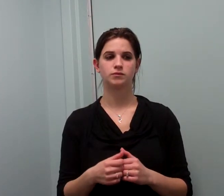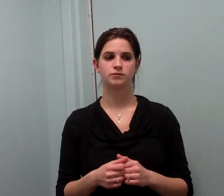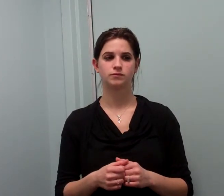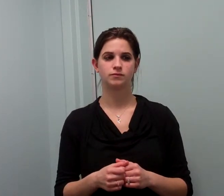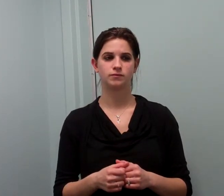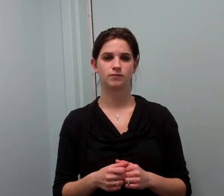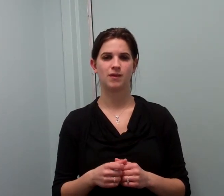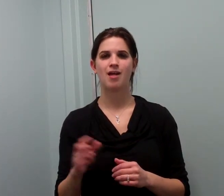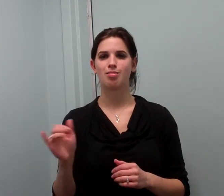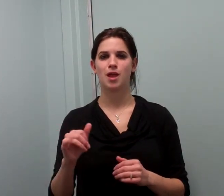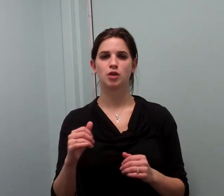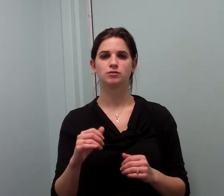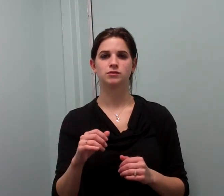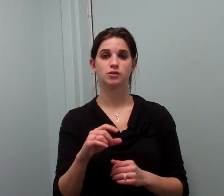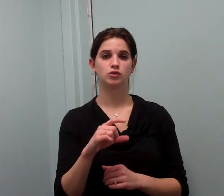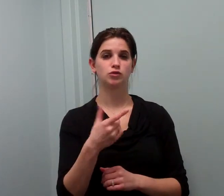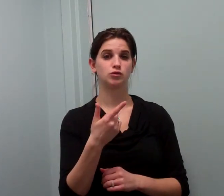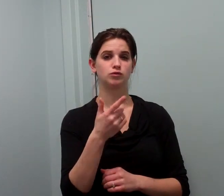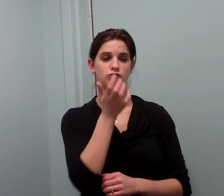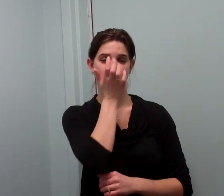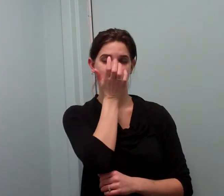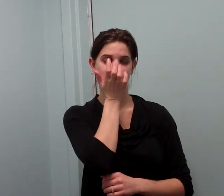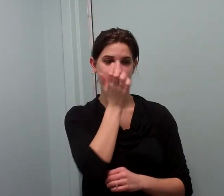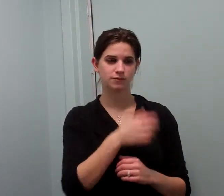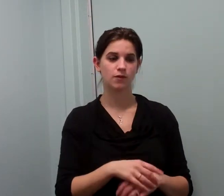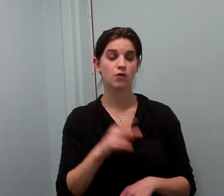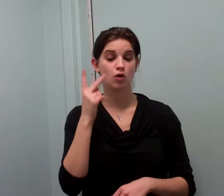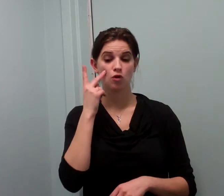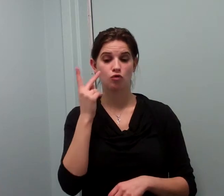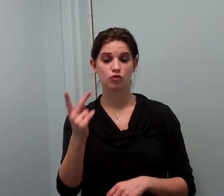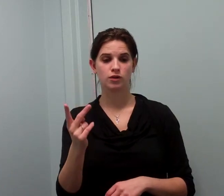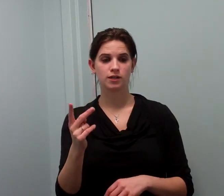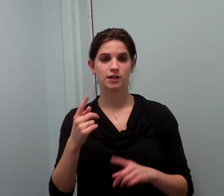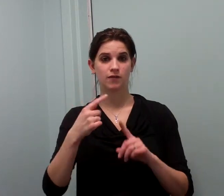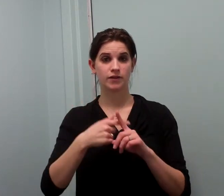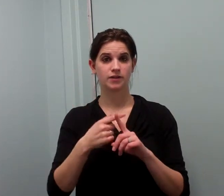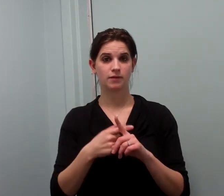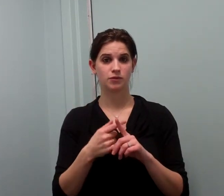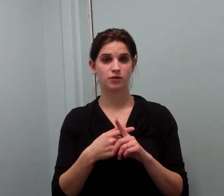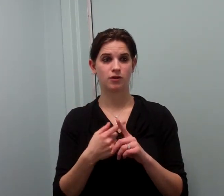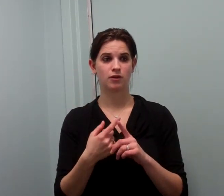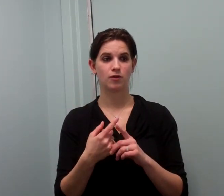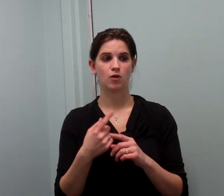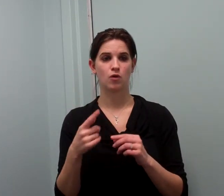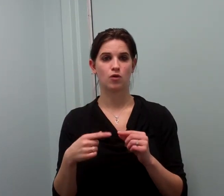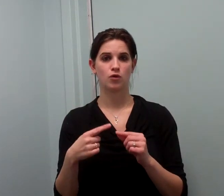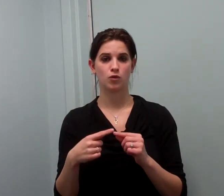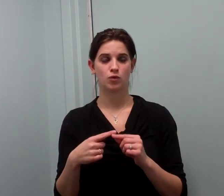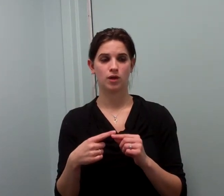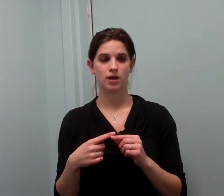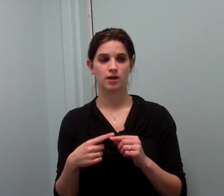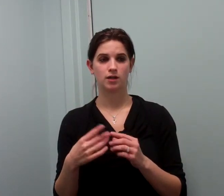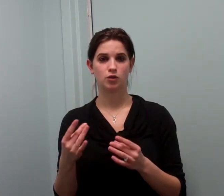which condensation occurs. If the dew point is below 0 degrees